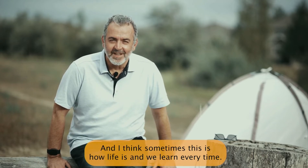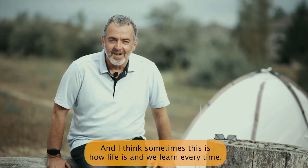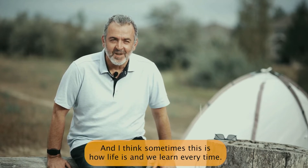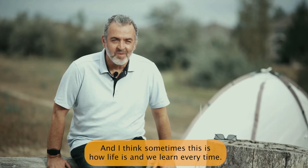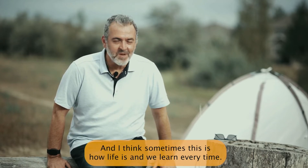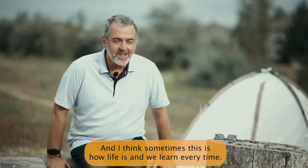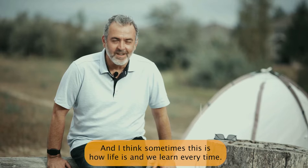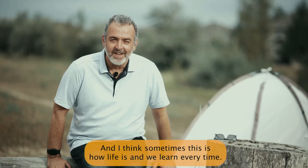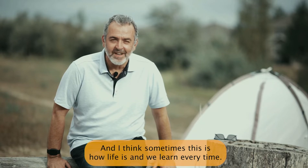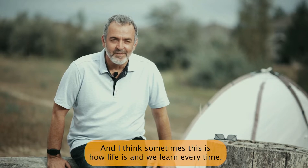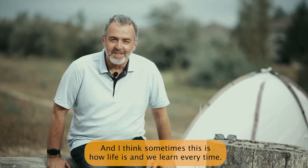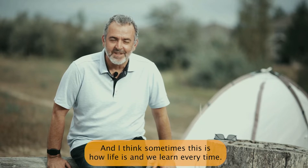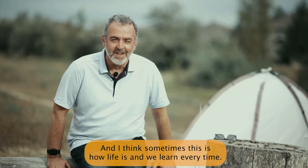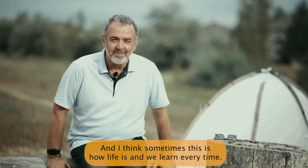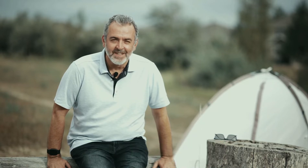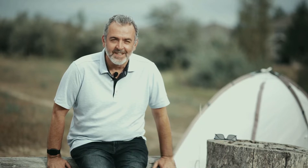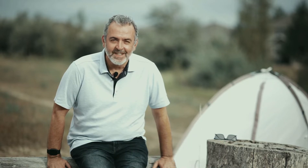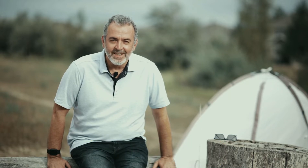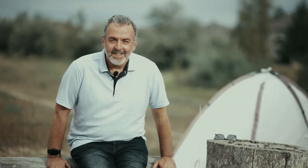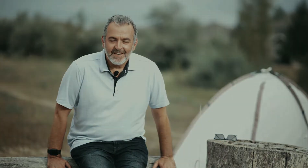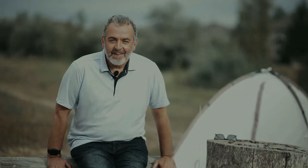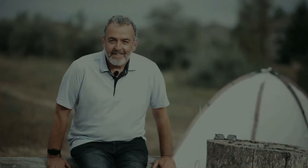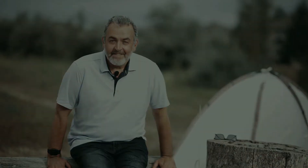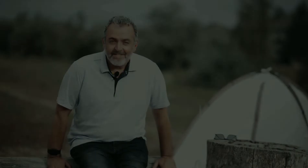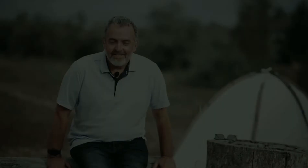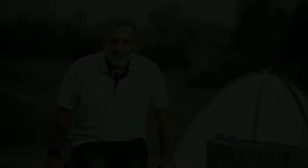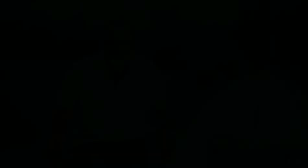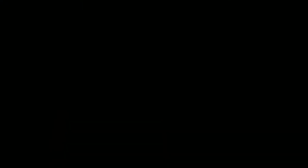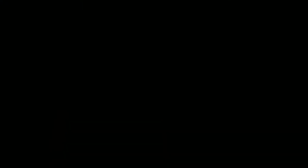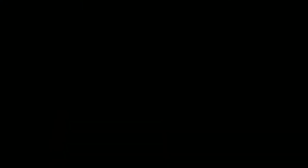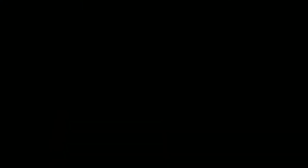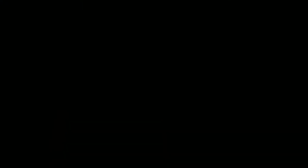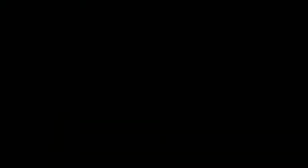and we learn every time.